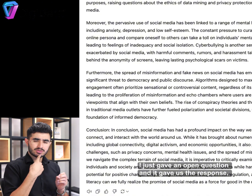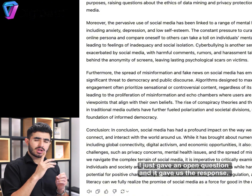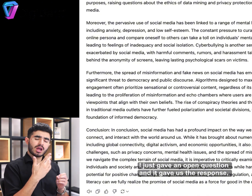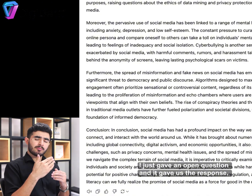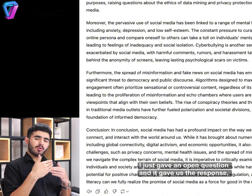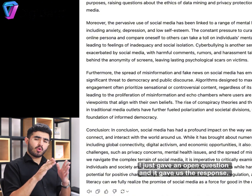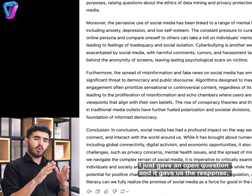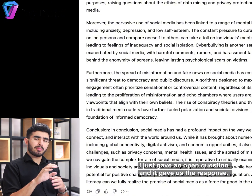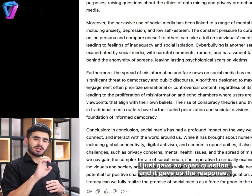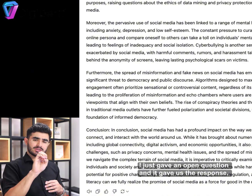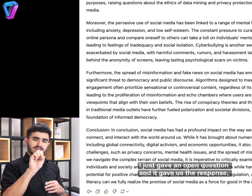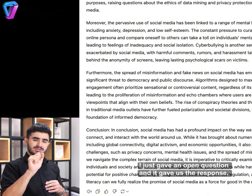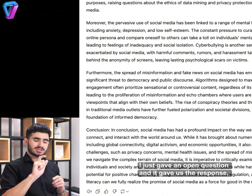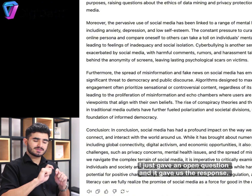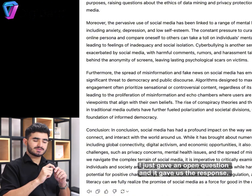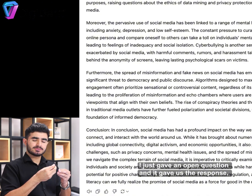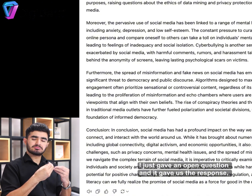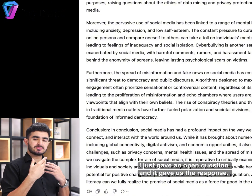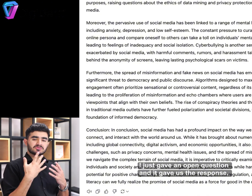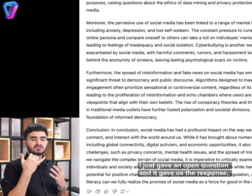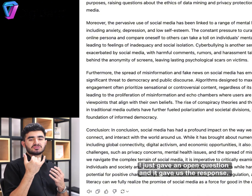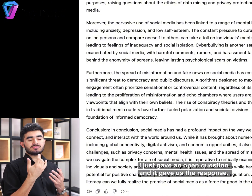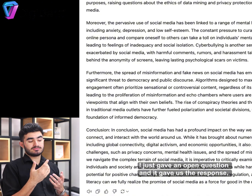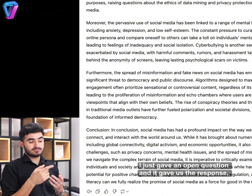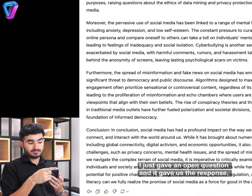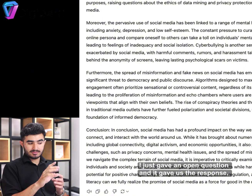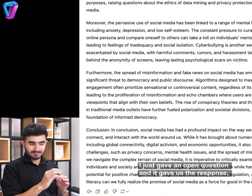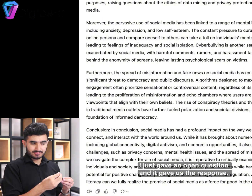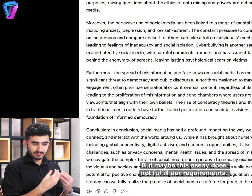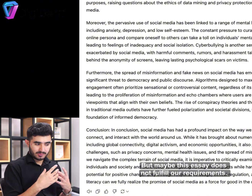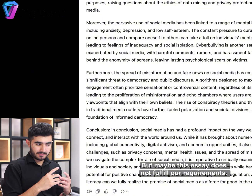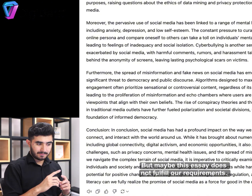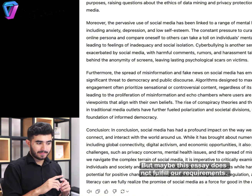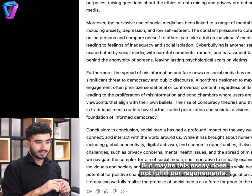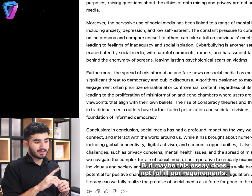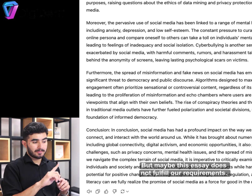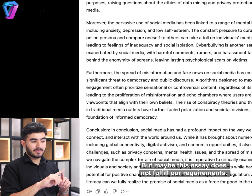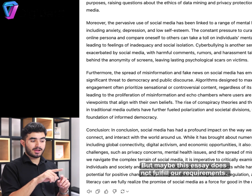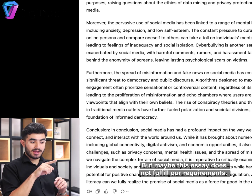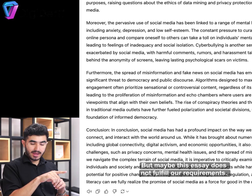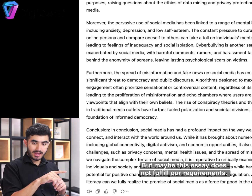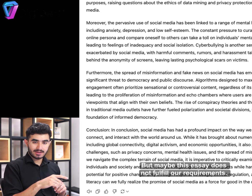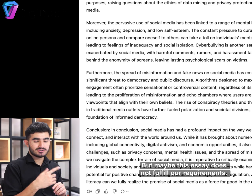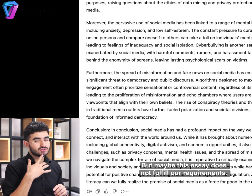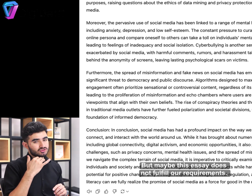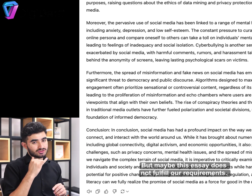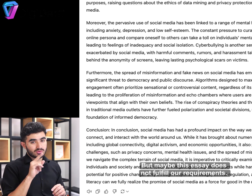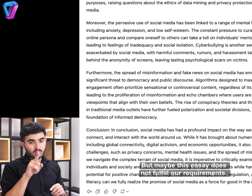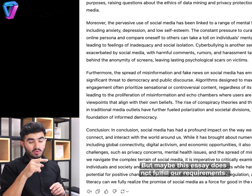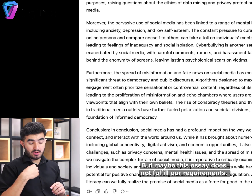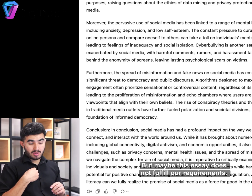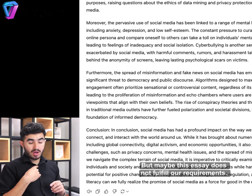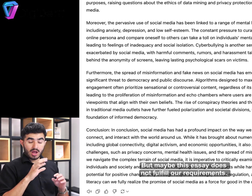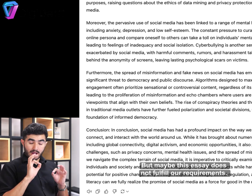I just gave an open question and it gave us the response. But maybe this essay does not fulfill our requirements.